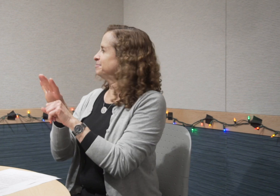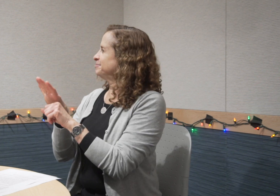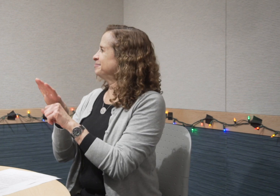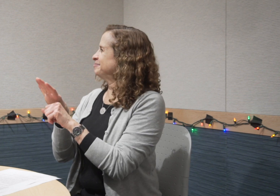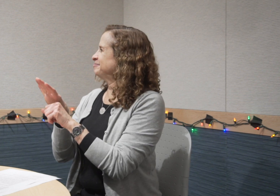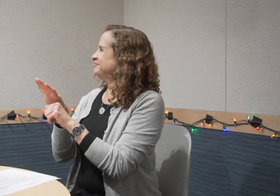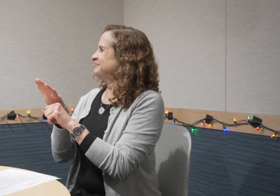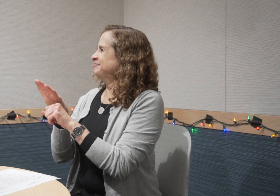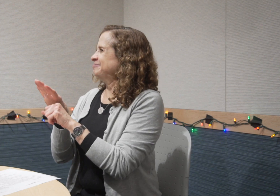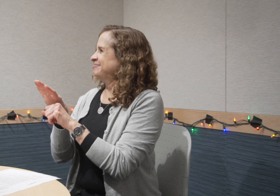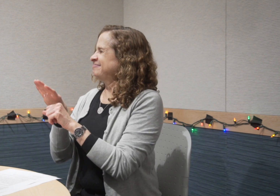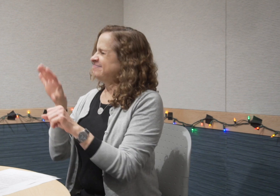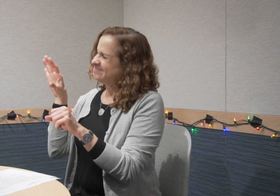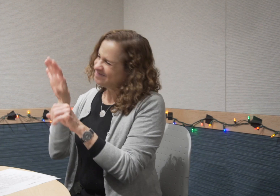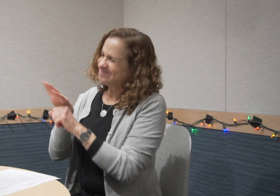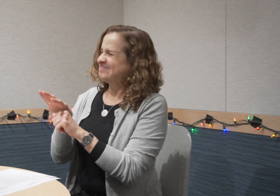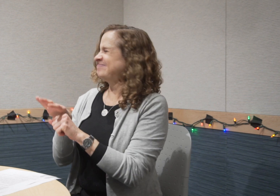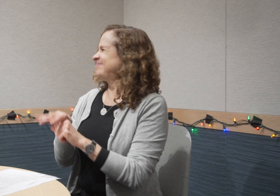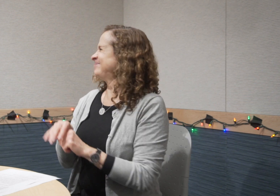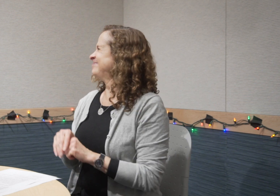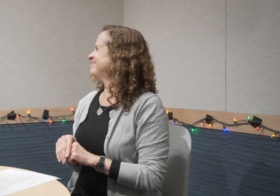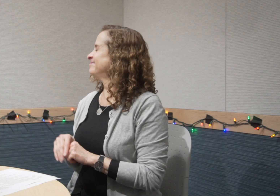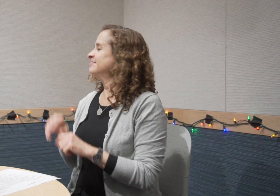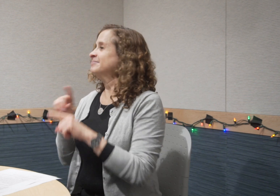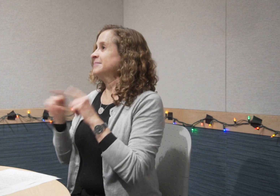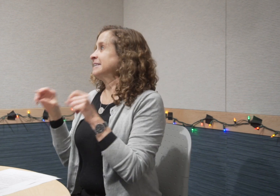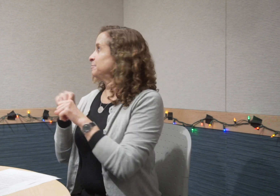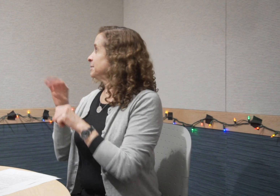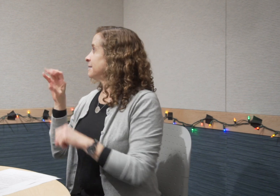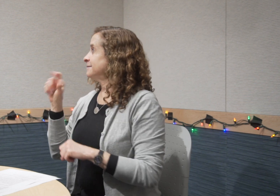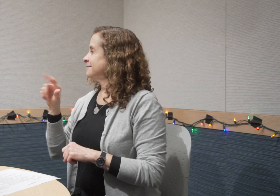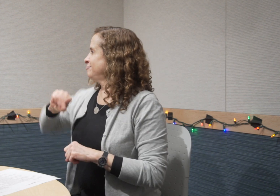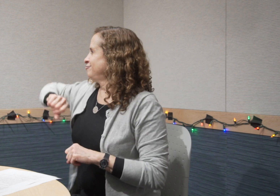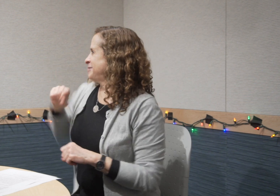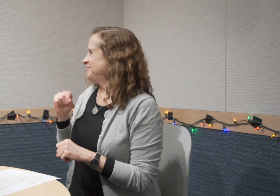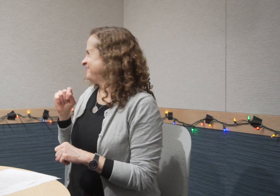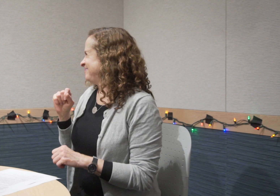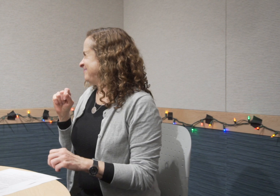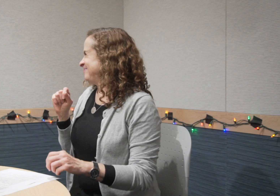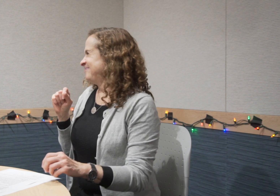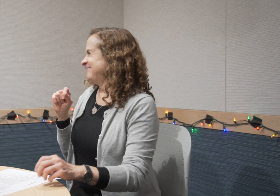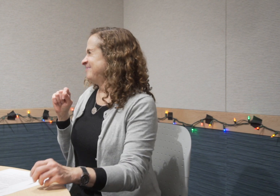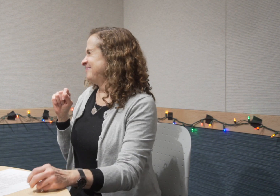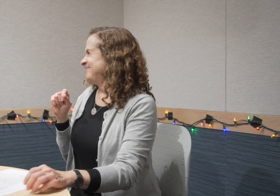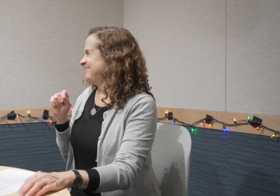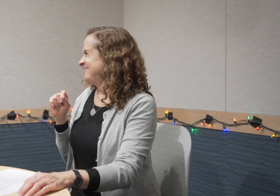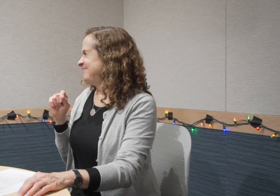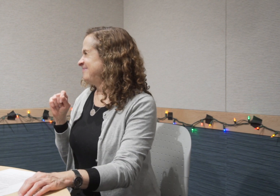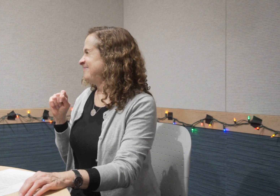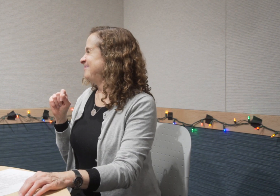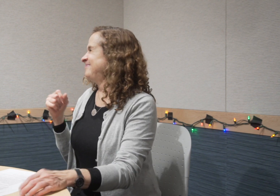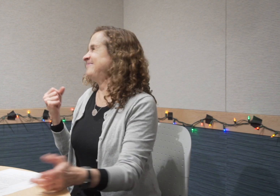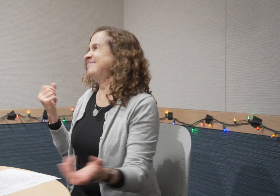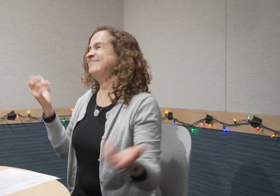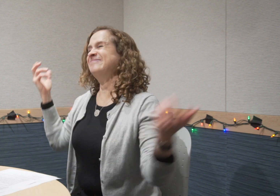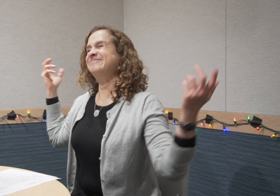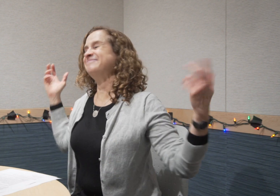darn it, or whatever. You would do this in ASL, like, oh, shoot, oh, dang it. But this is what you do in BSL, or British Sign Language. Okay.